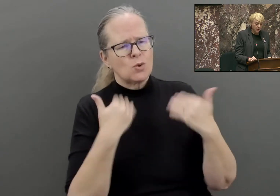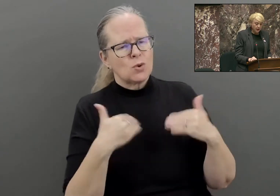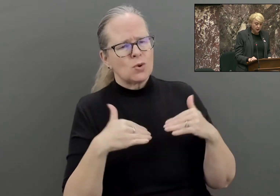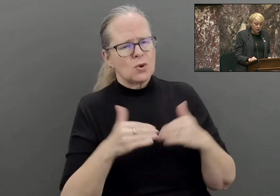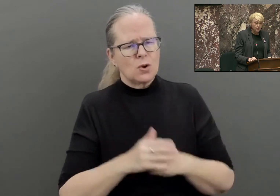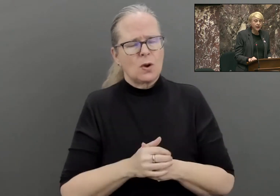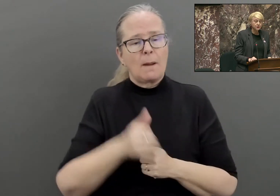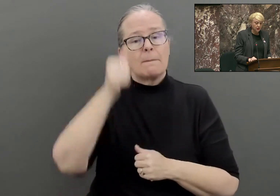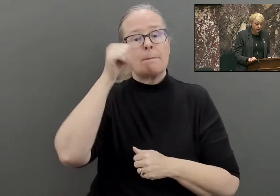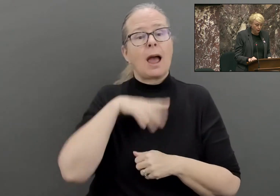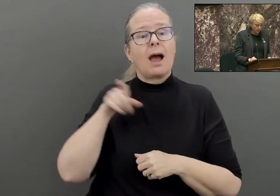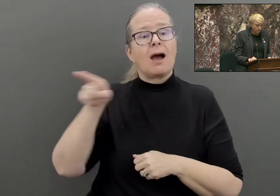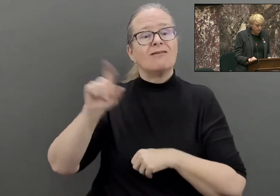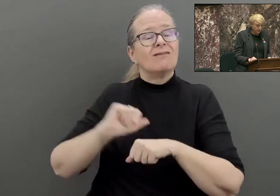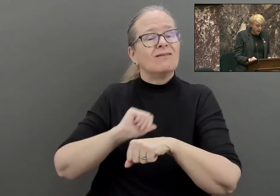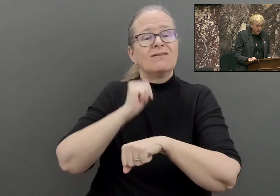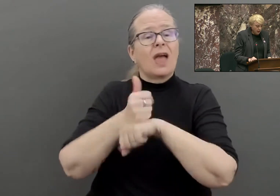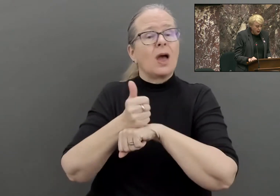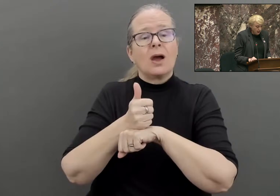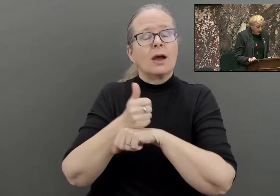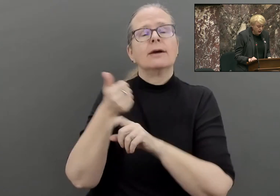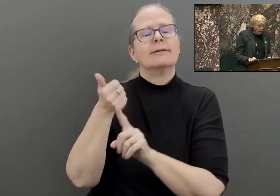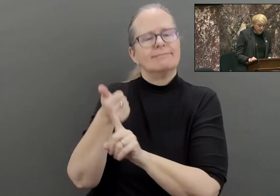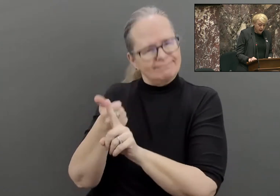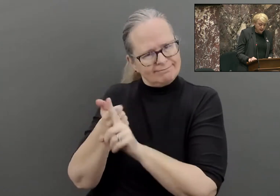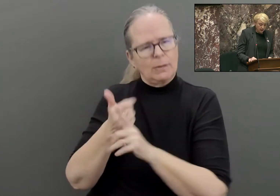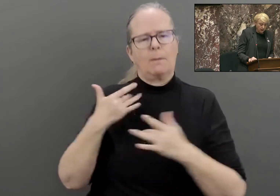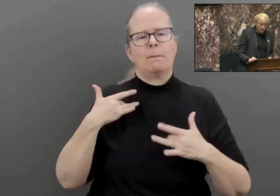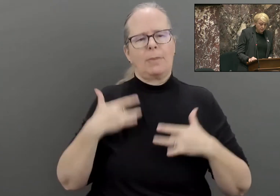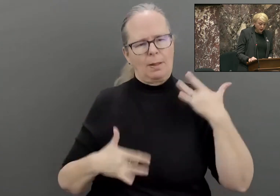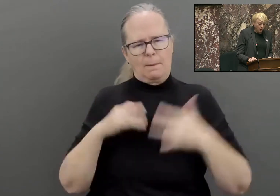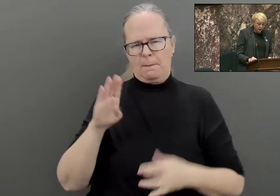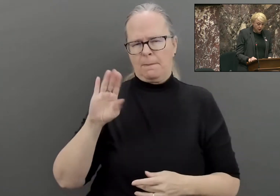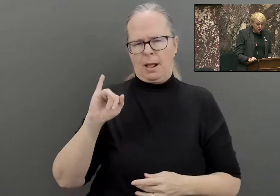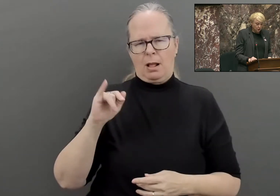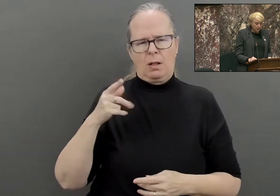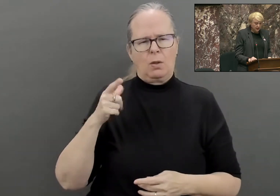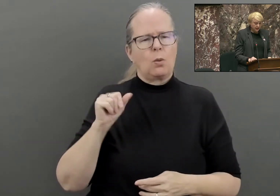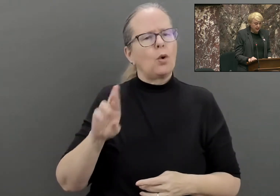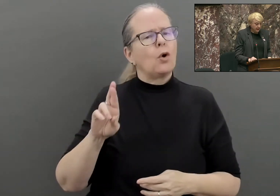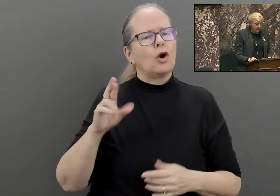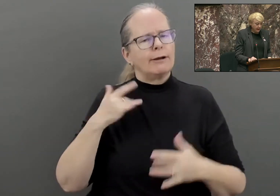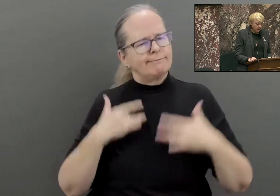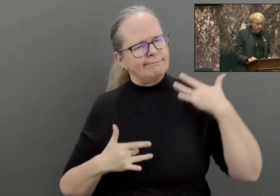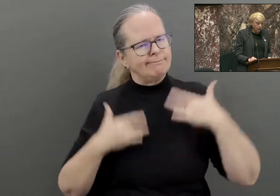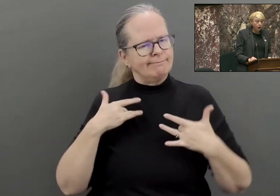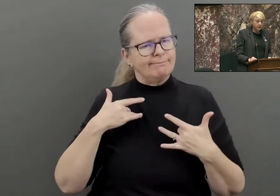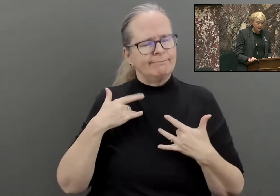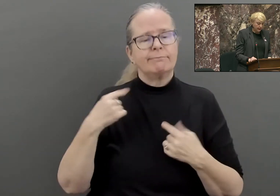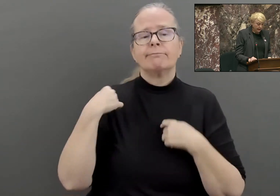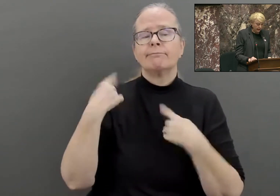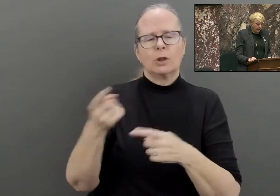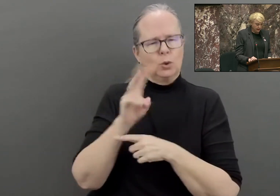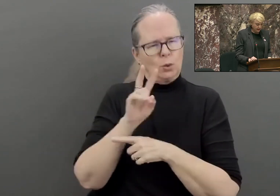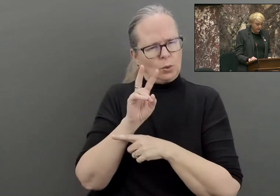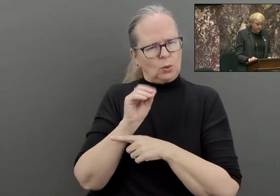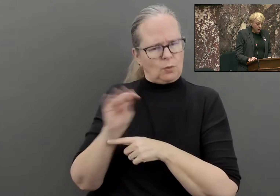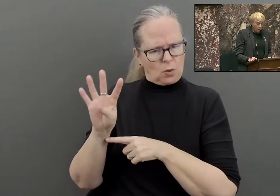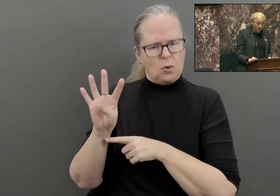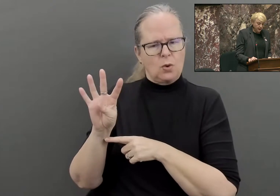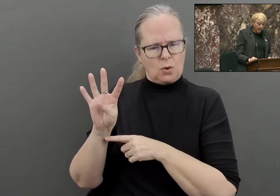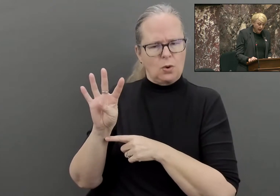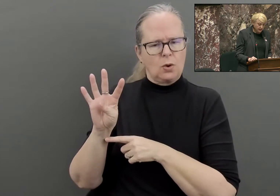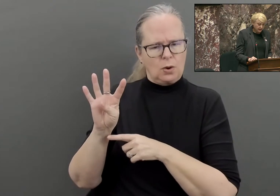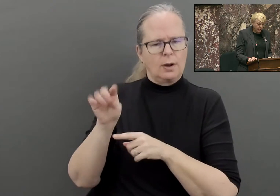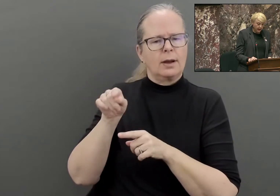Health in 2004. He got the idea by watching students in his Langara comedy clinic class.